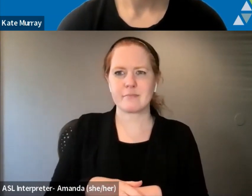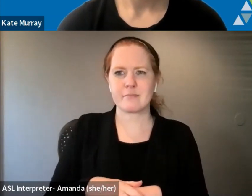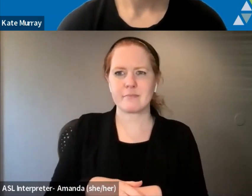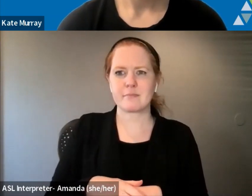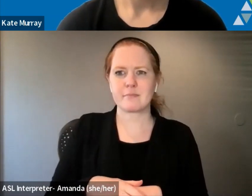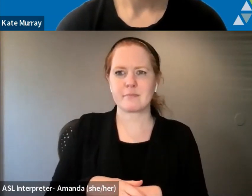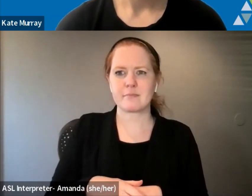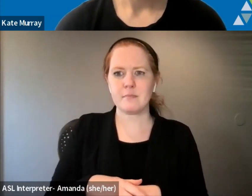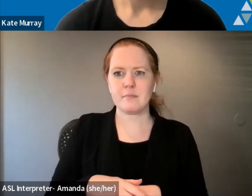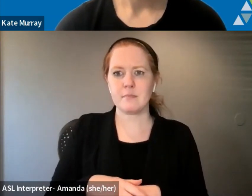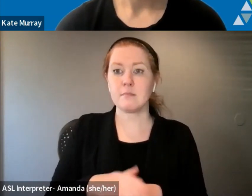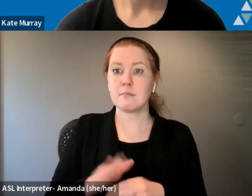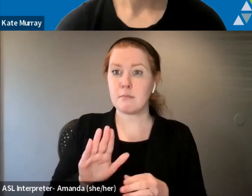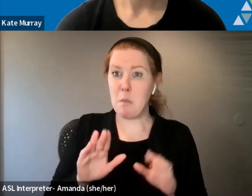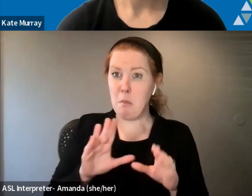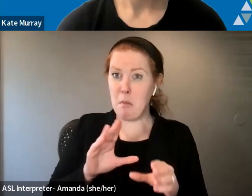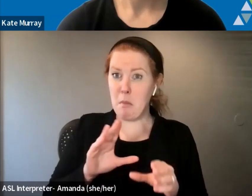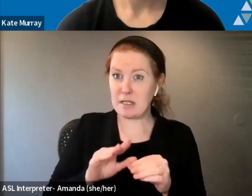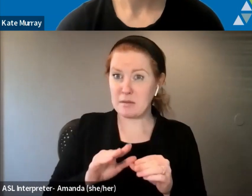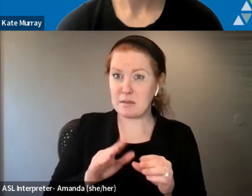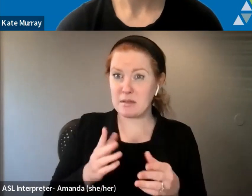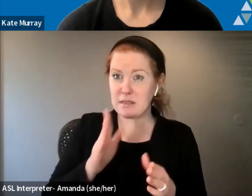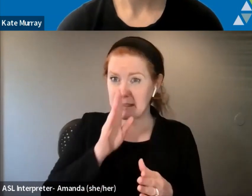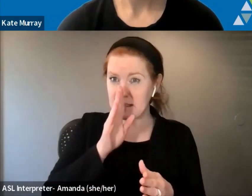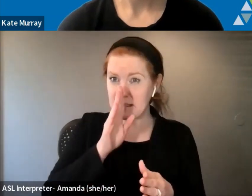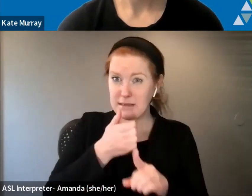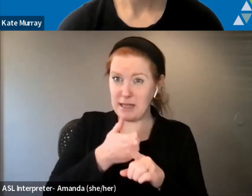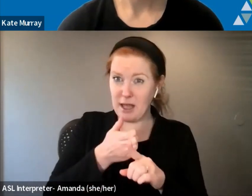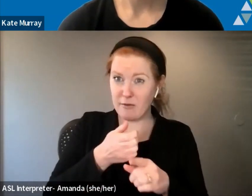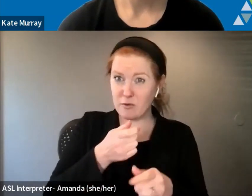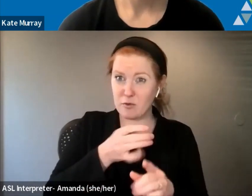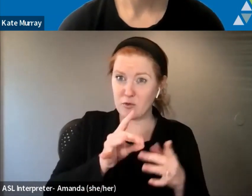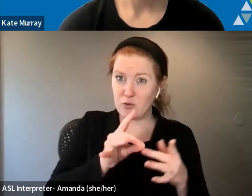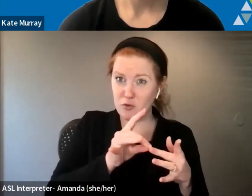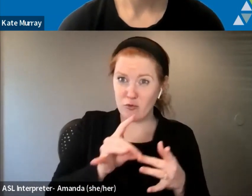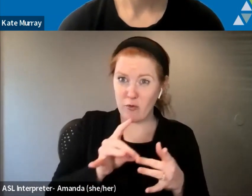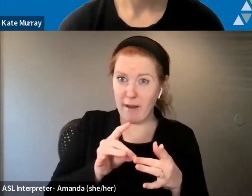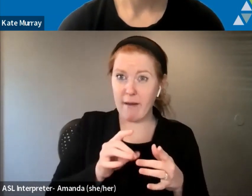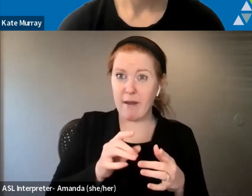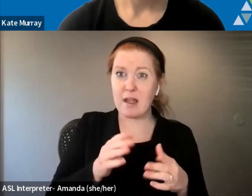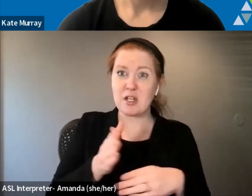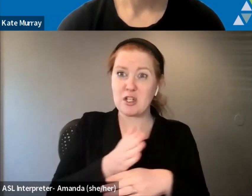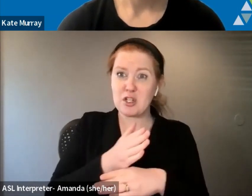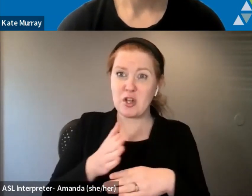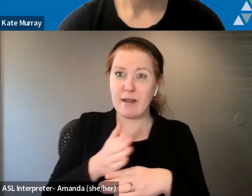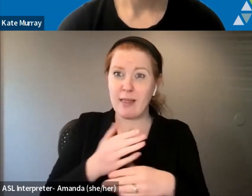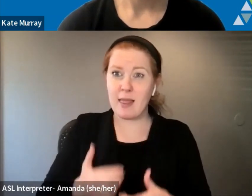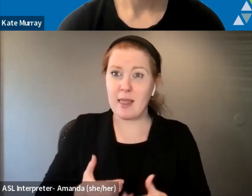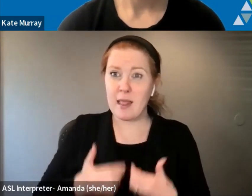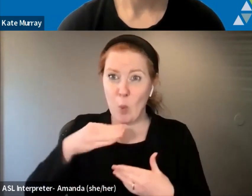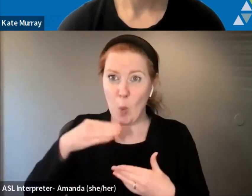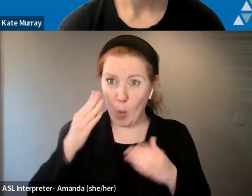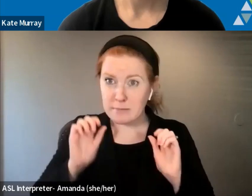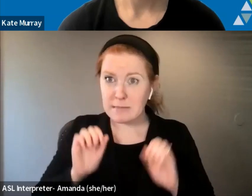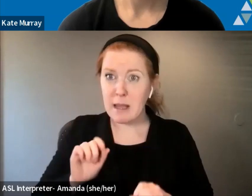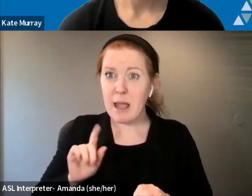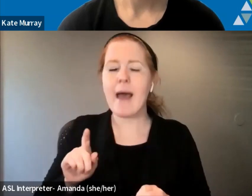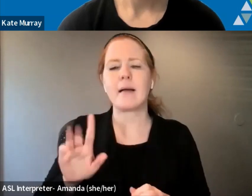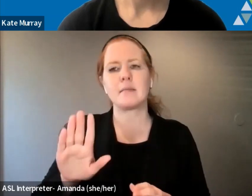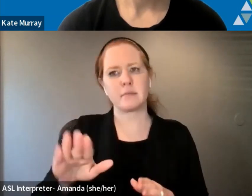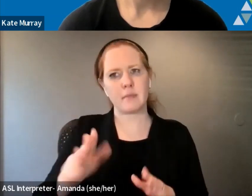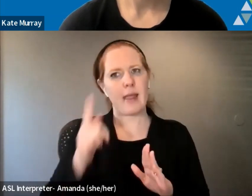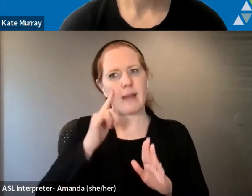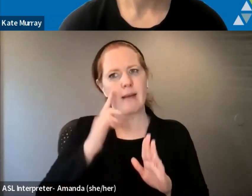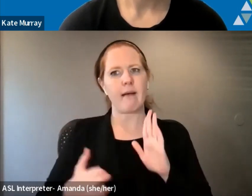Can participants who want to self-direct be in shared living homes? I think, again,